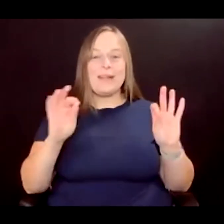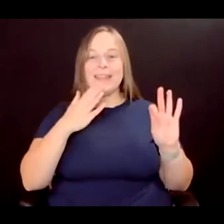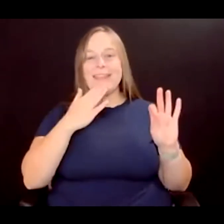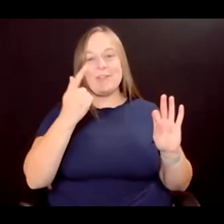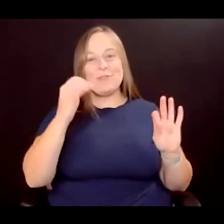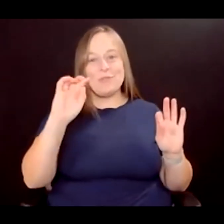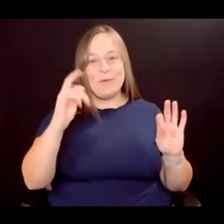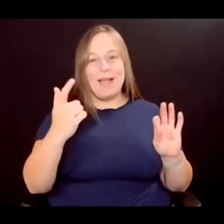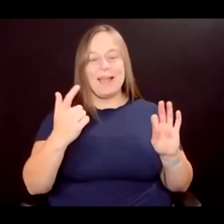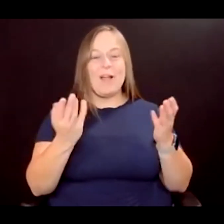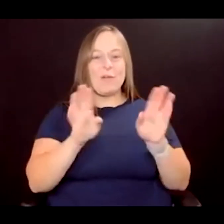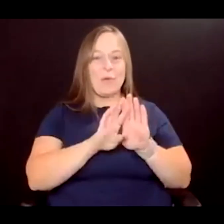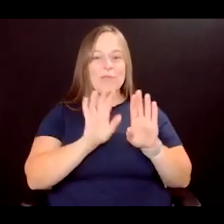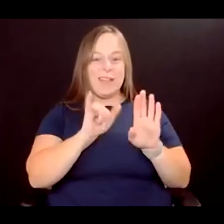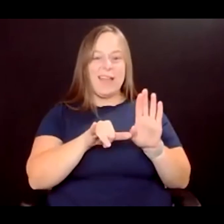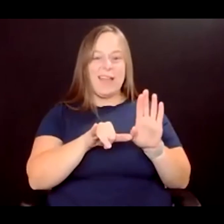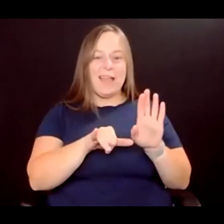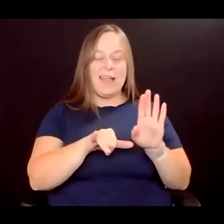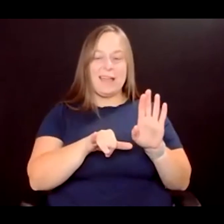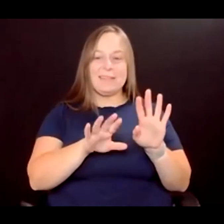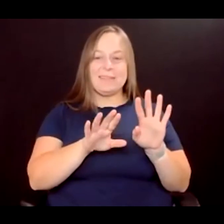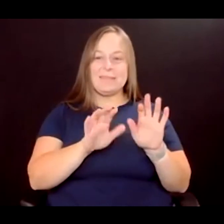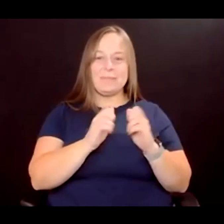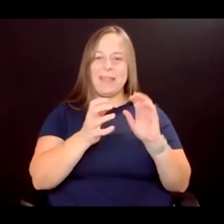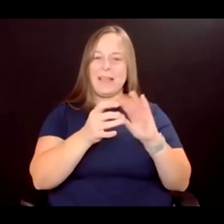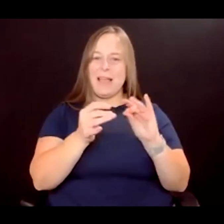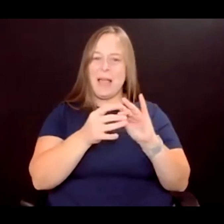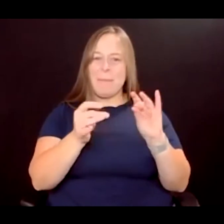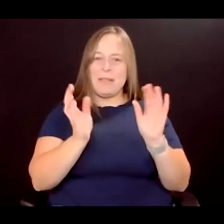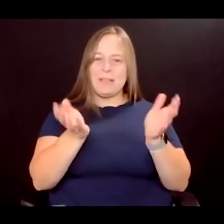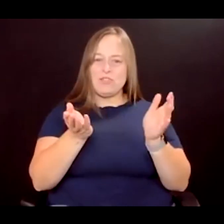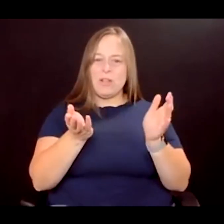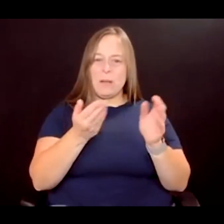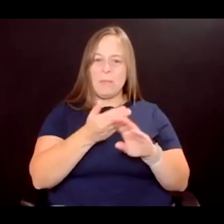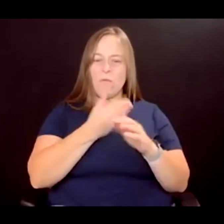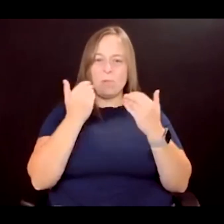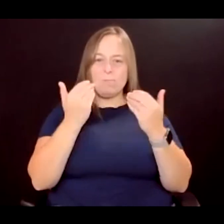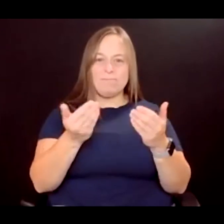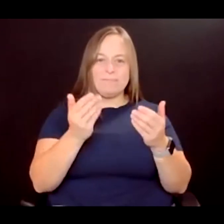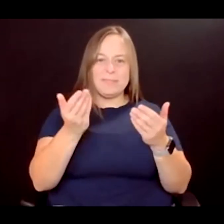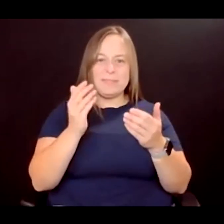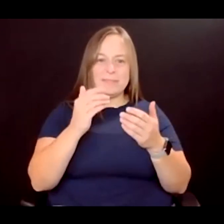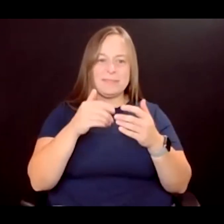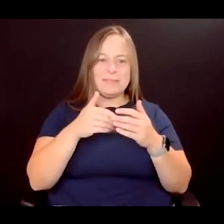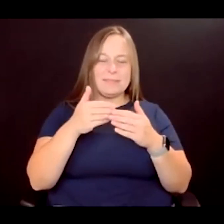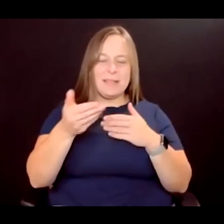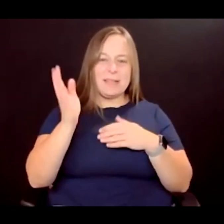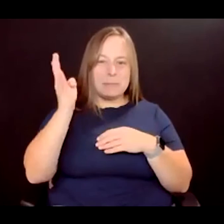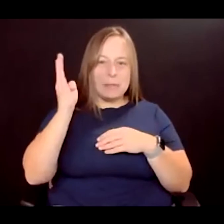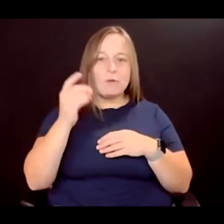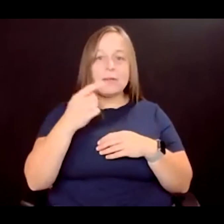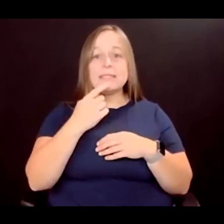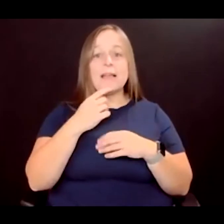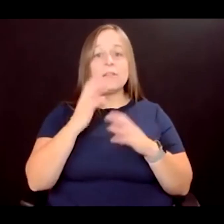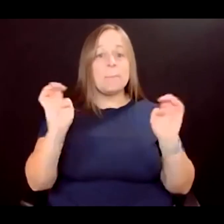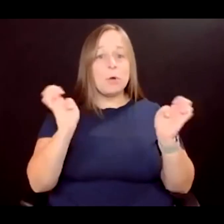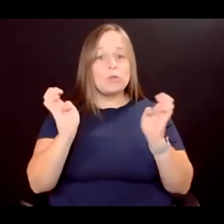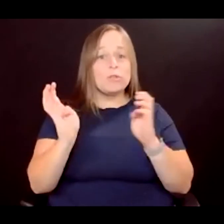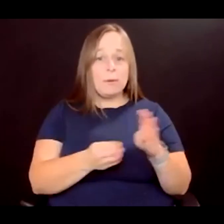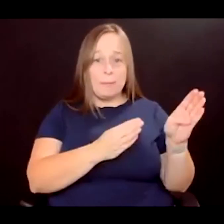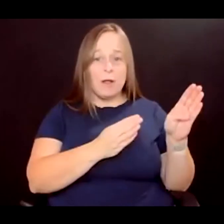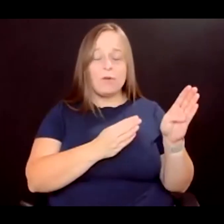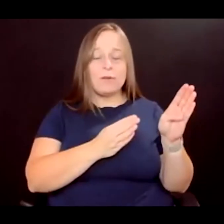flash flooding or storm outages, you know, that especially the ones that are prolonged. I live in southern Albany